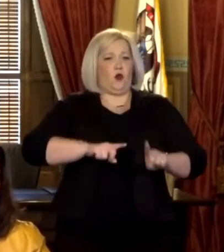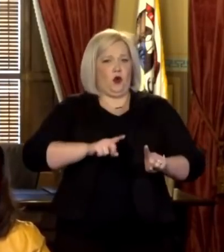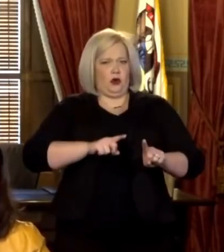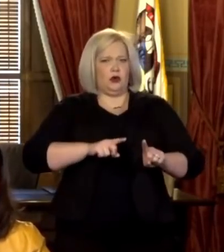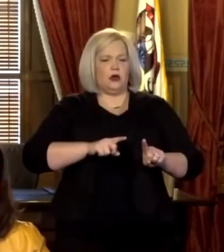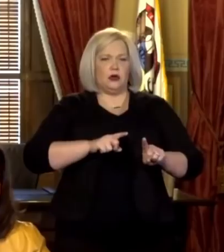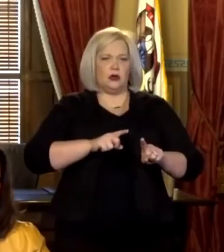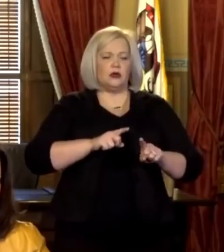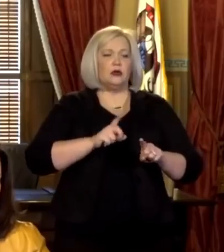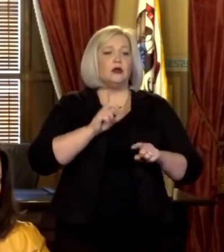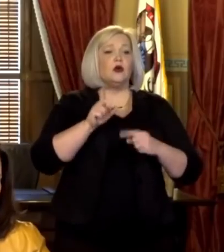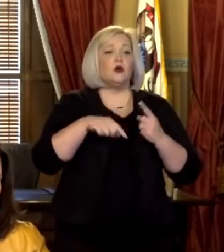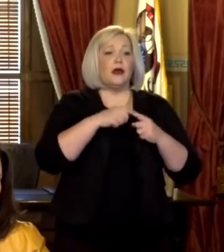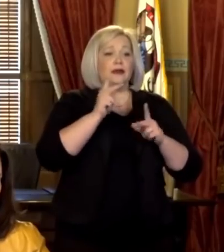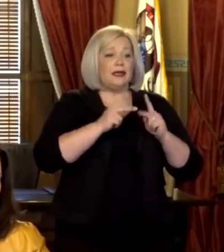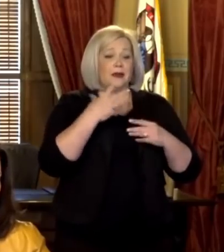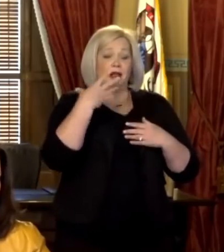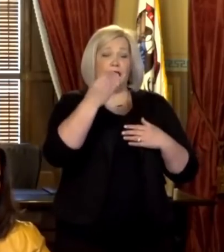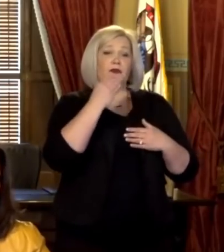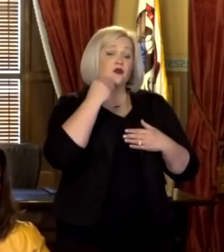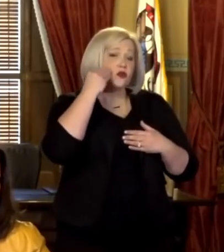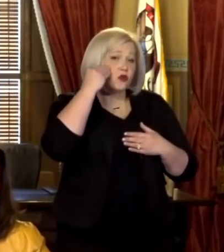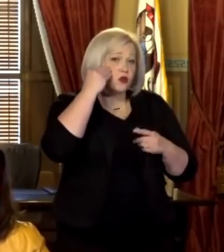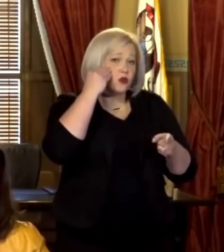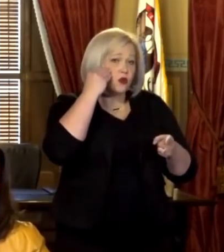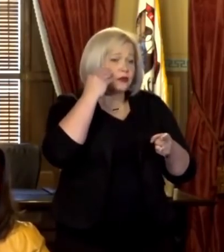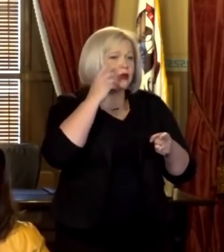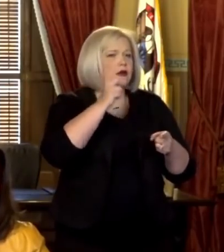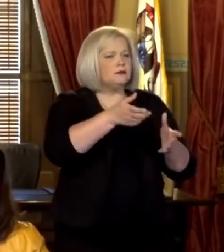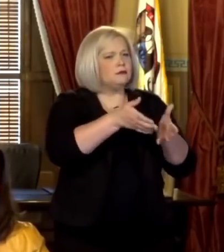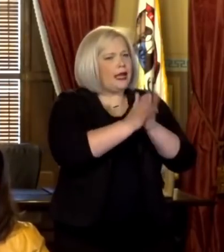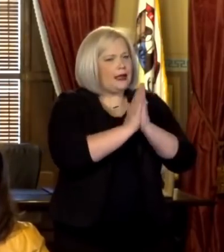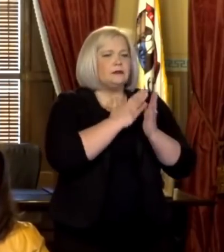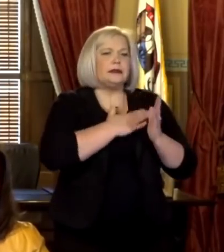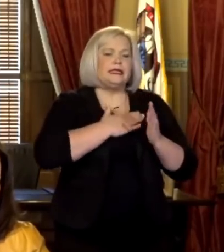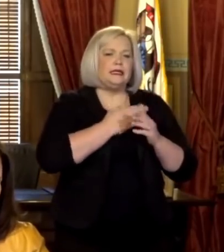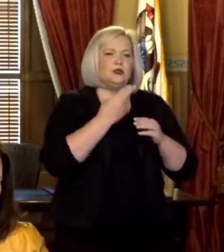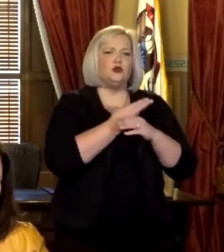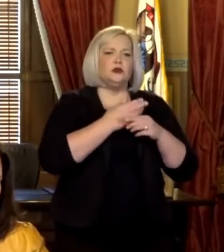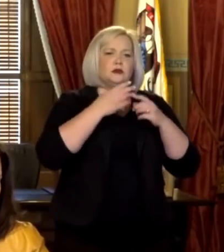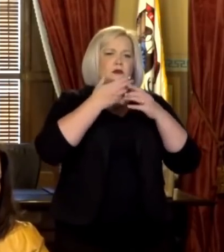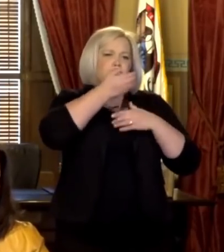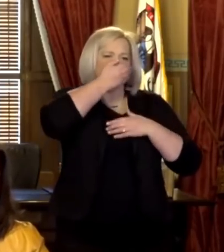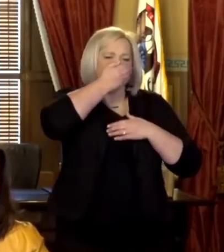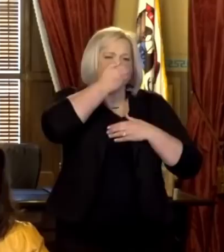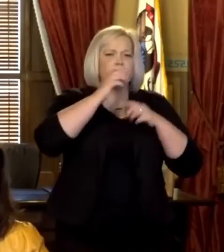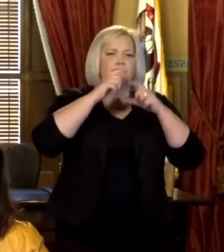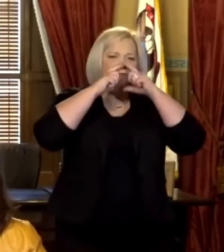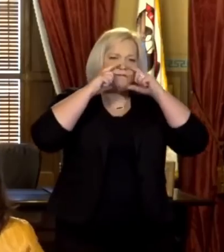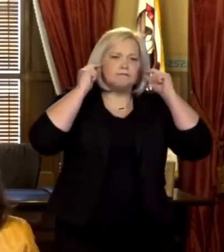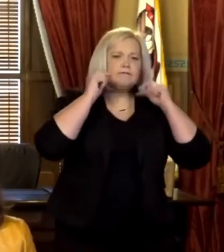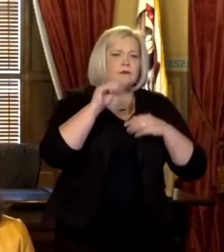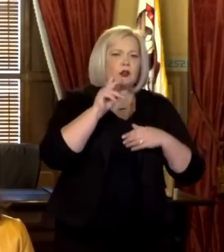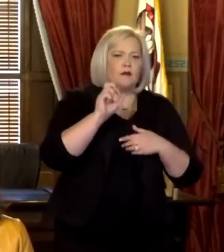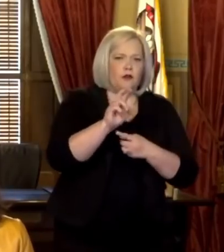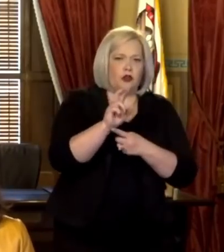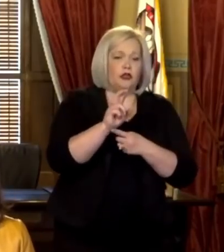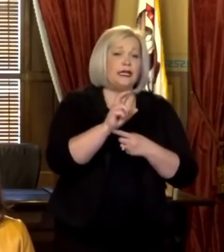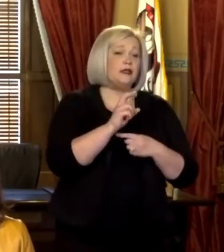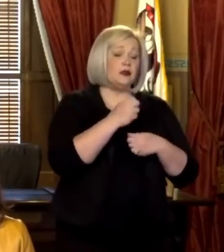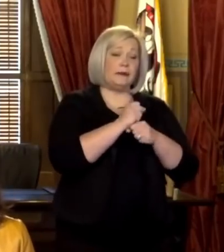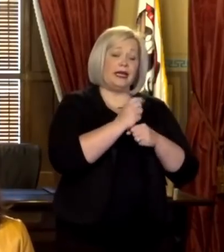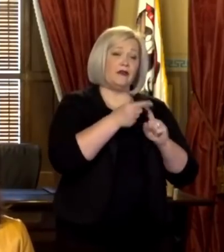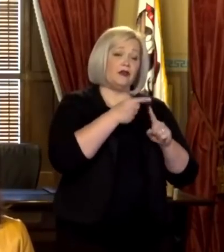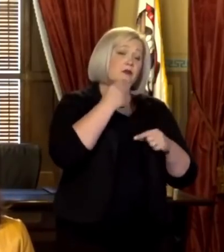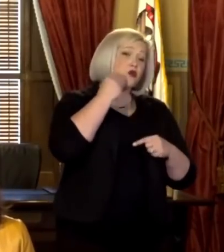people or their close contacts leave their home, they wear some form of covering over their mouth, such as a homemade mask, a